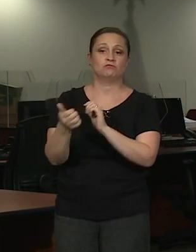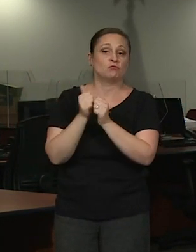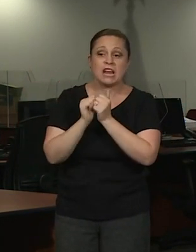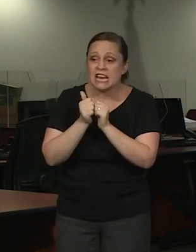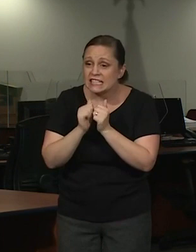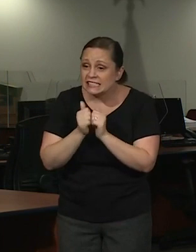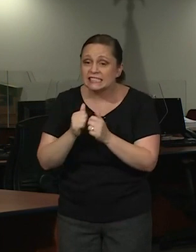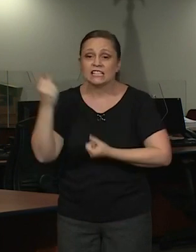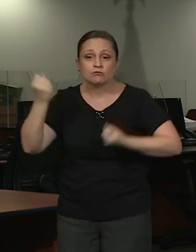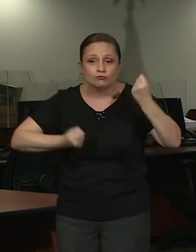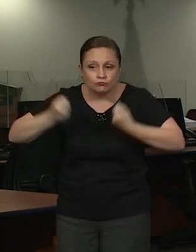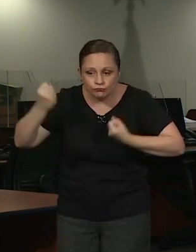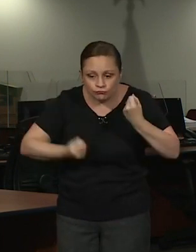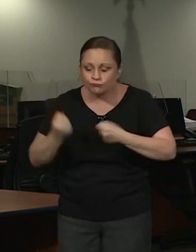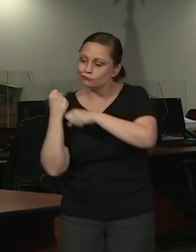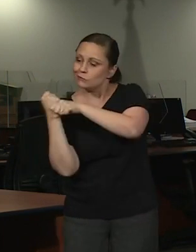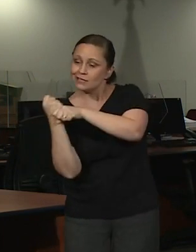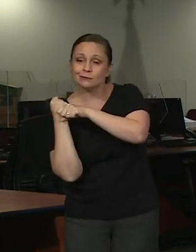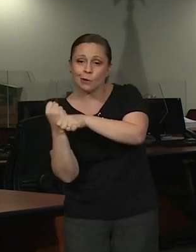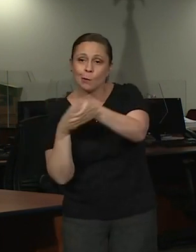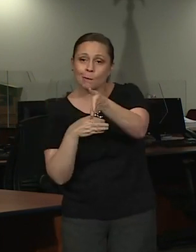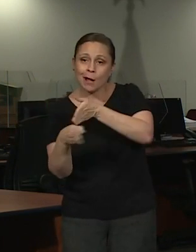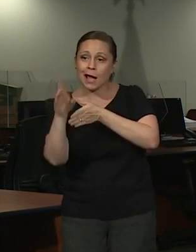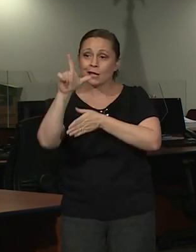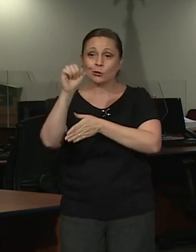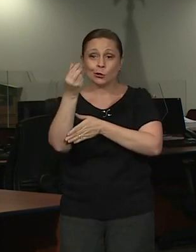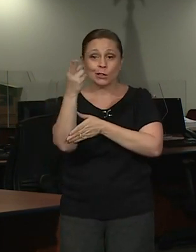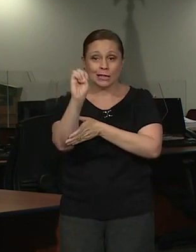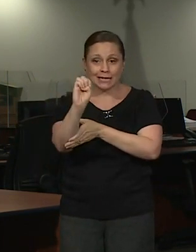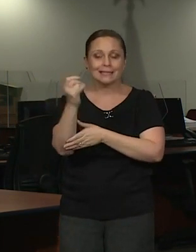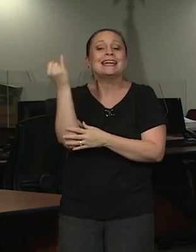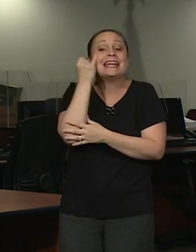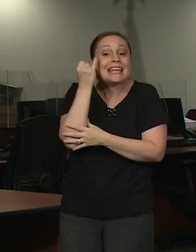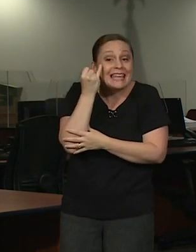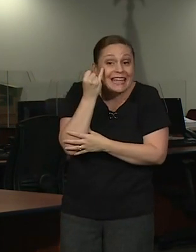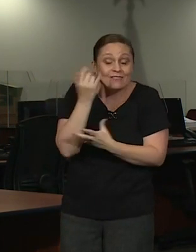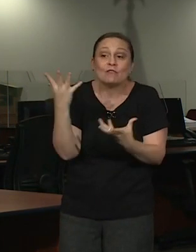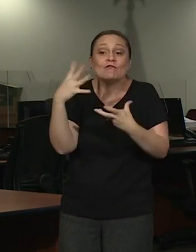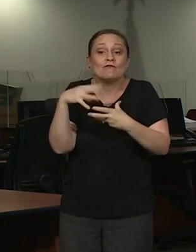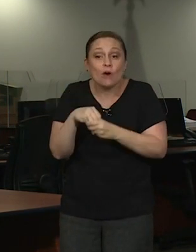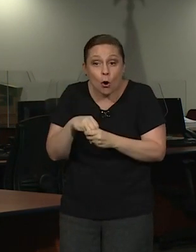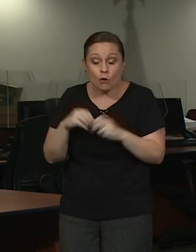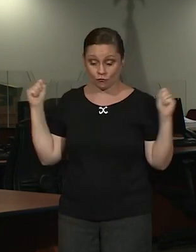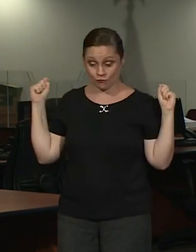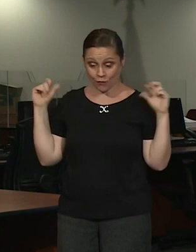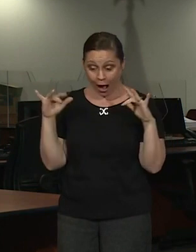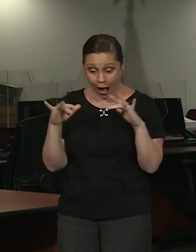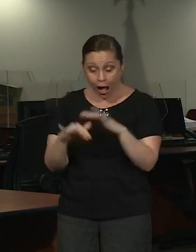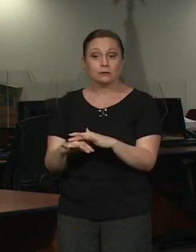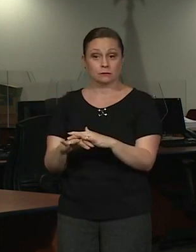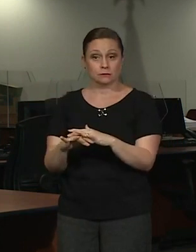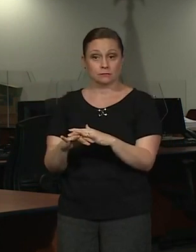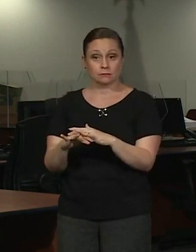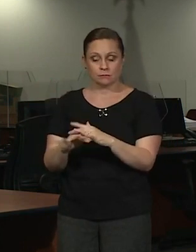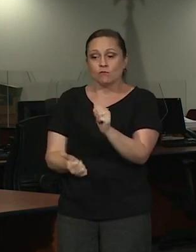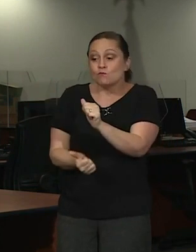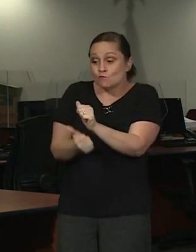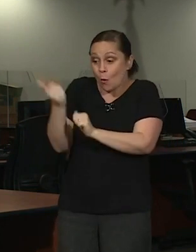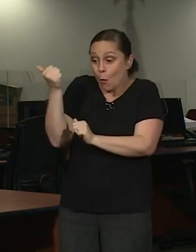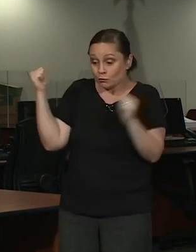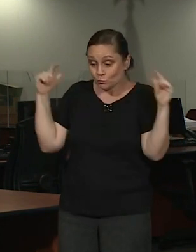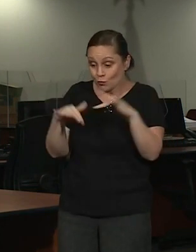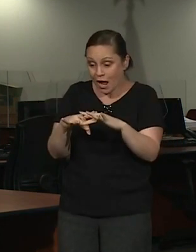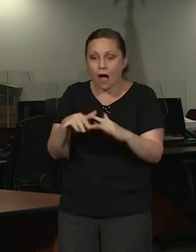all of those things that involve crowds. And most of these things involve young people. And we know from our experience